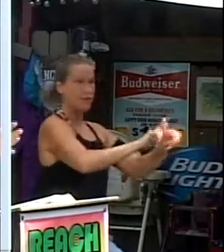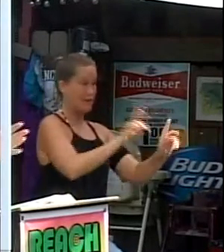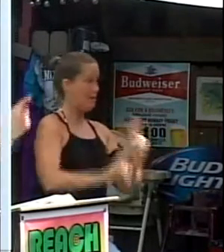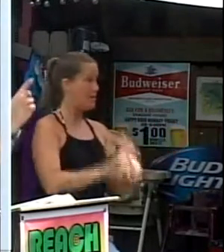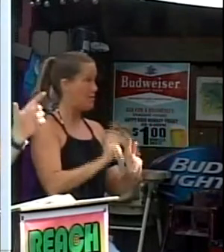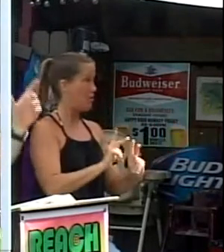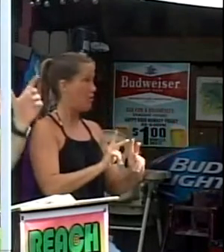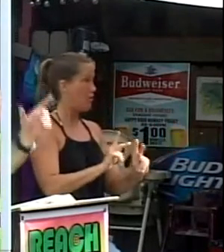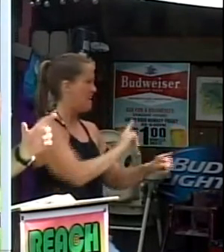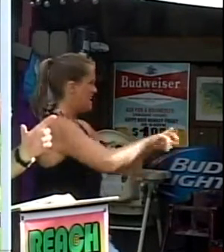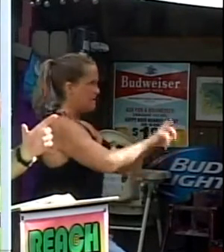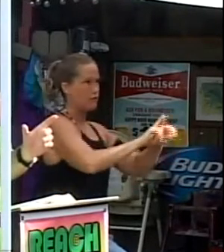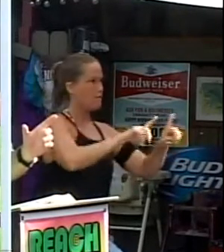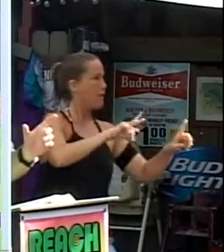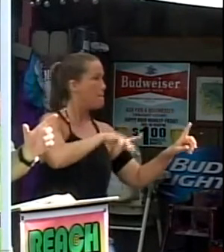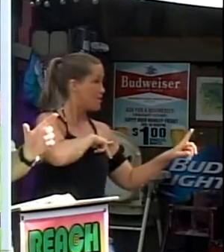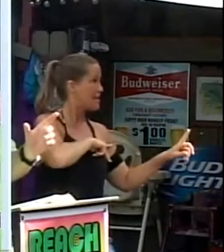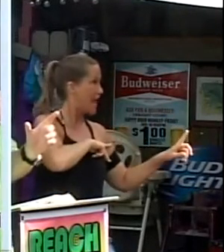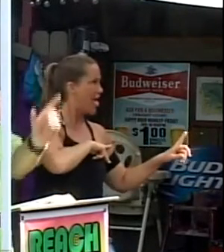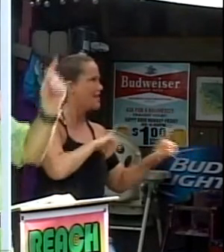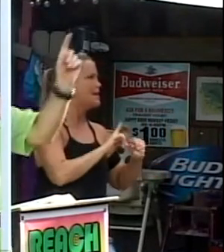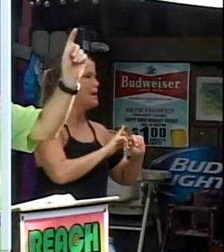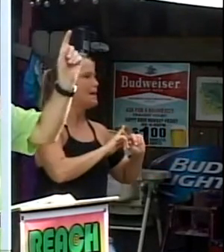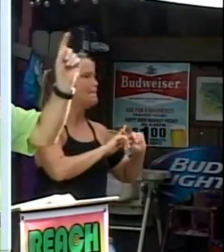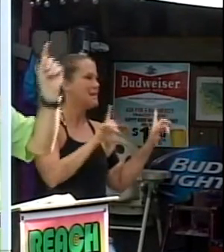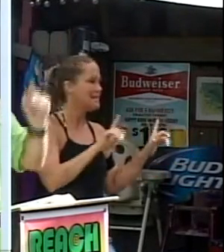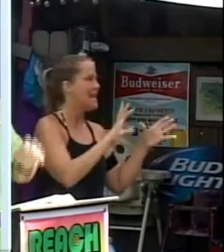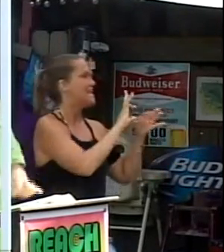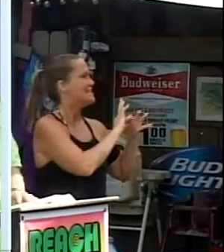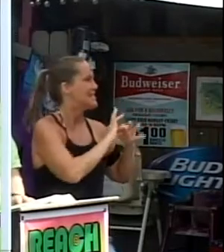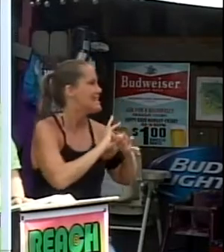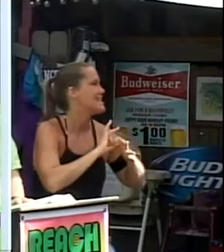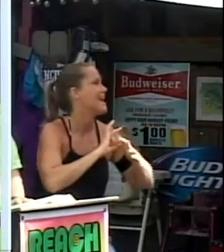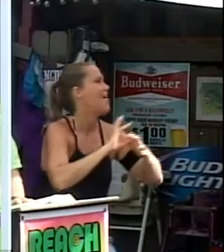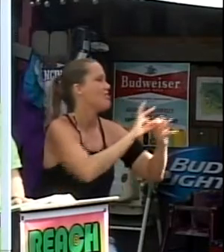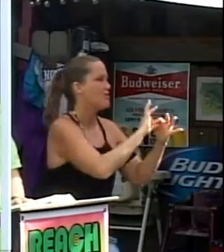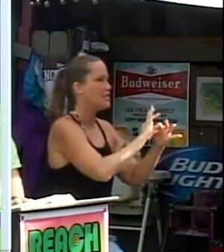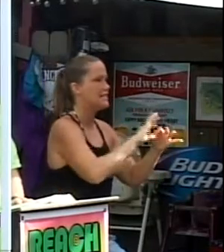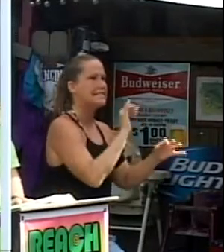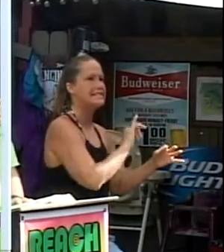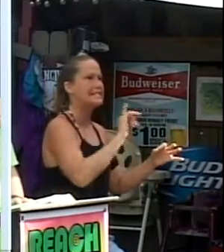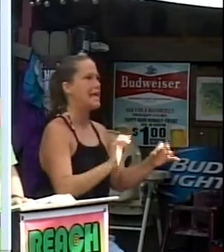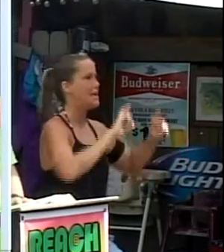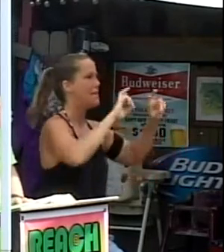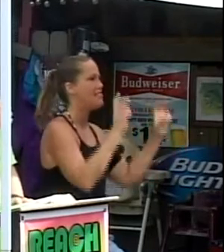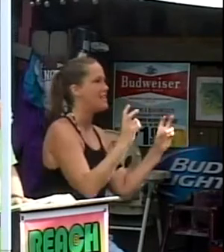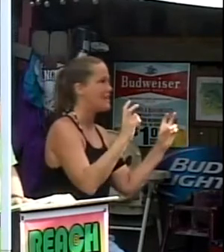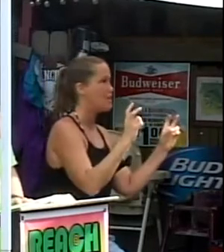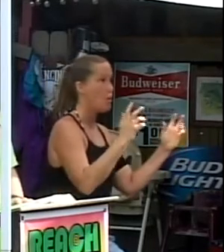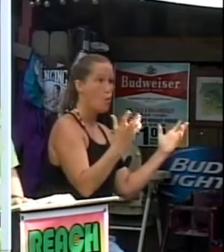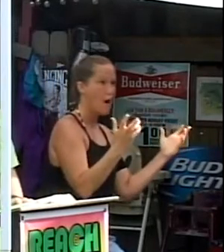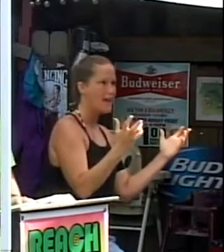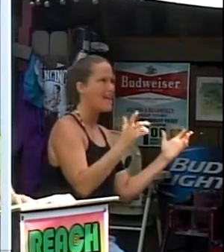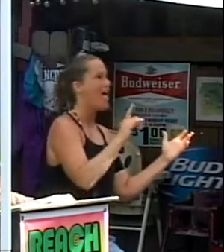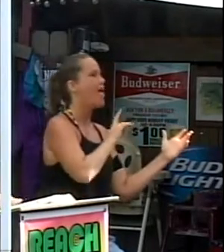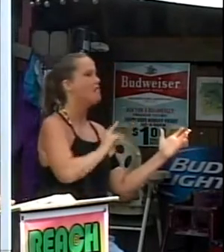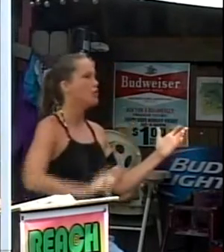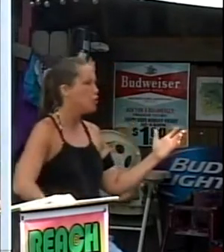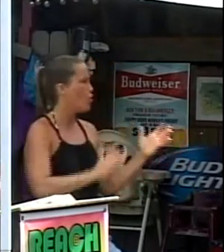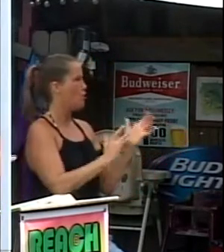together with one common theme, the Lord Jesus Christ, and being yielded to